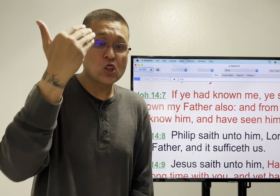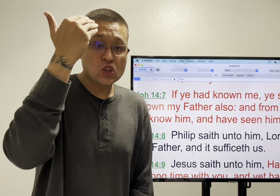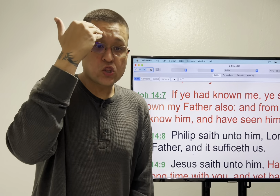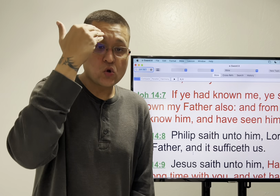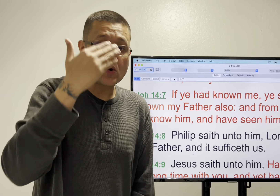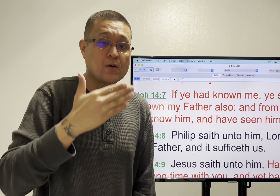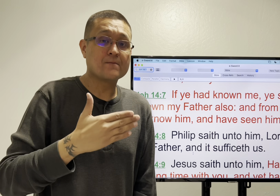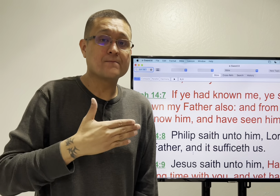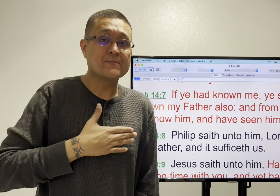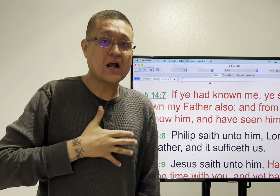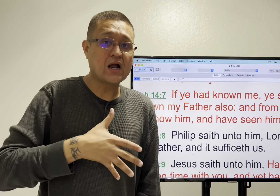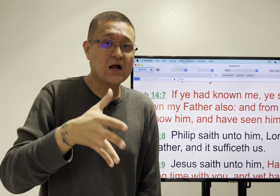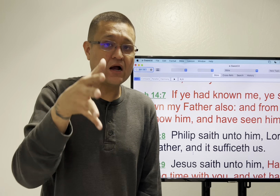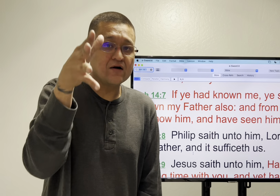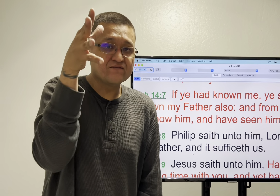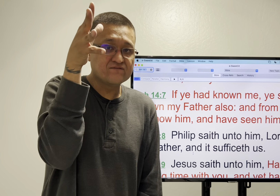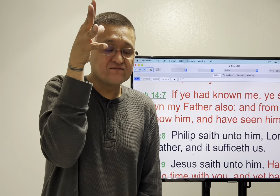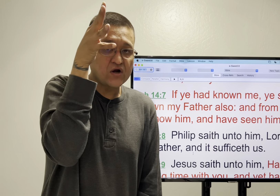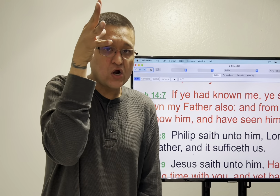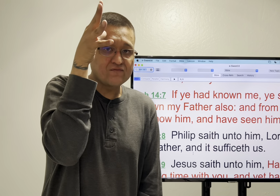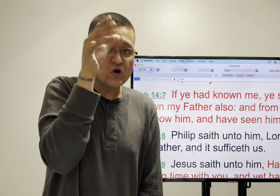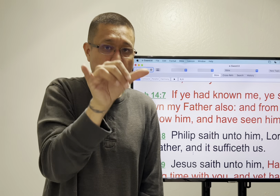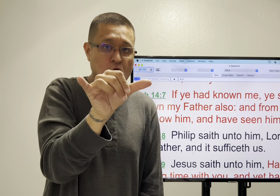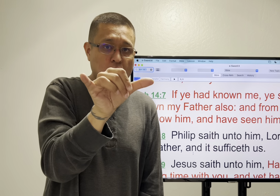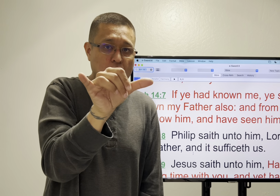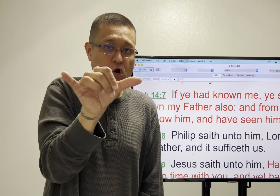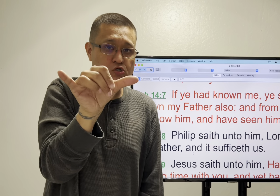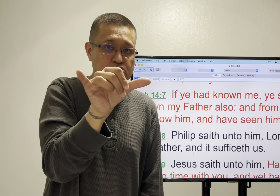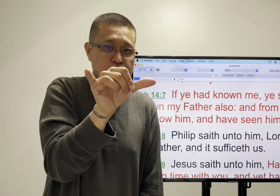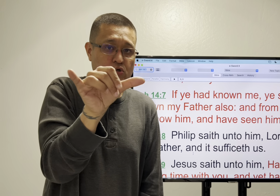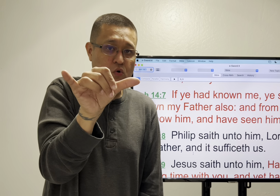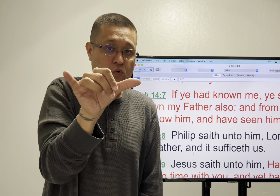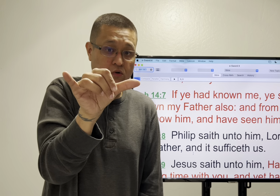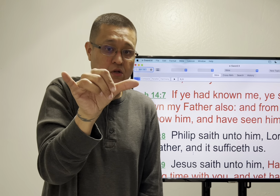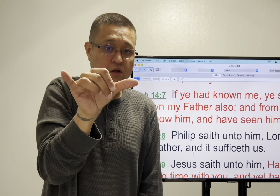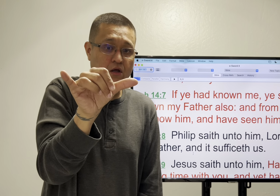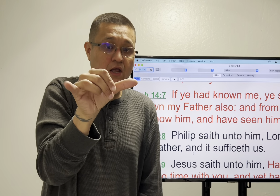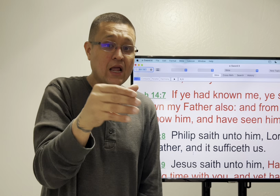ye should have known my Father also.